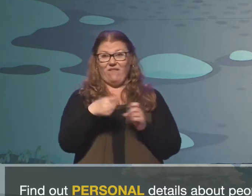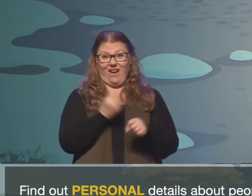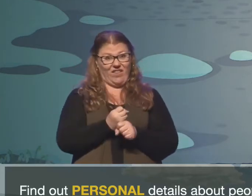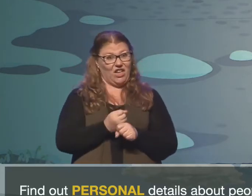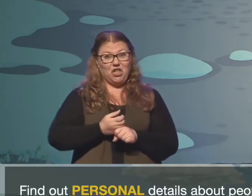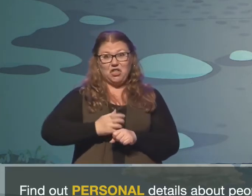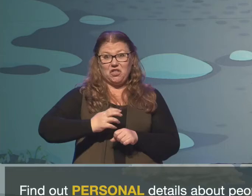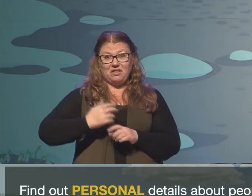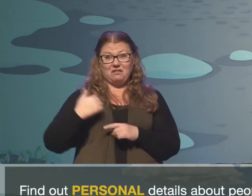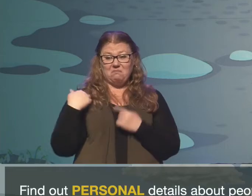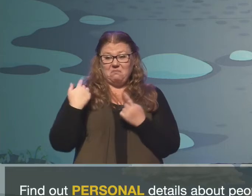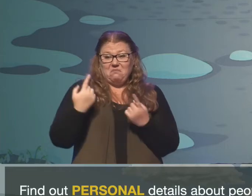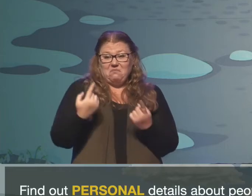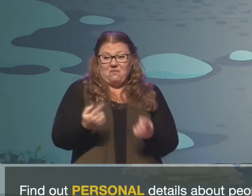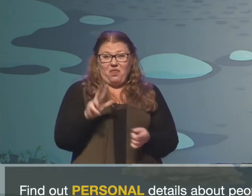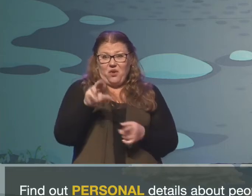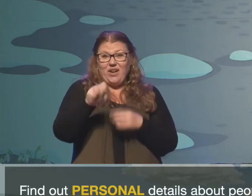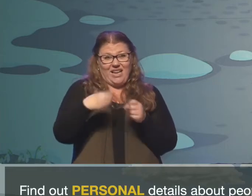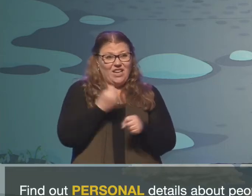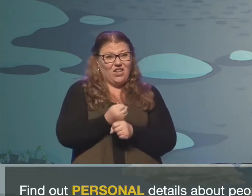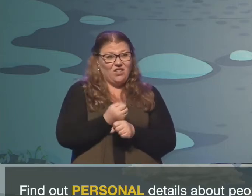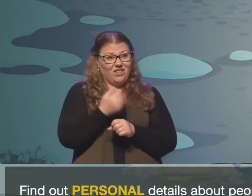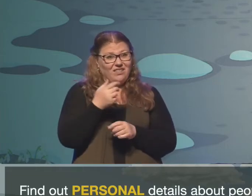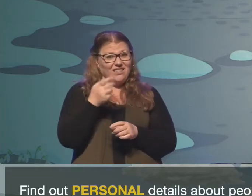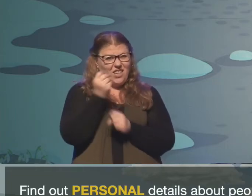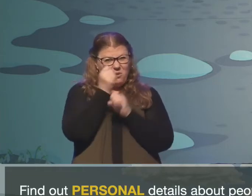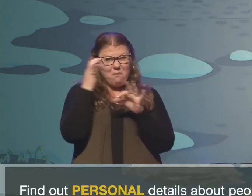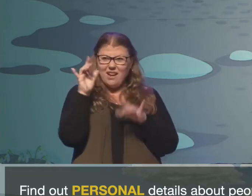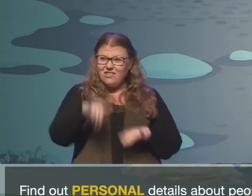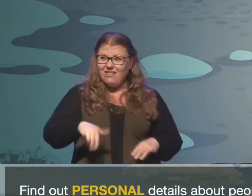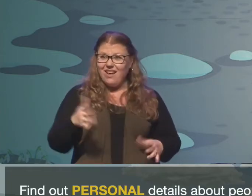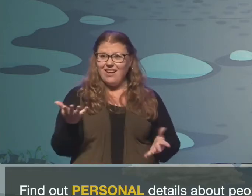years, 30 years. Can you imagine that?